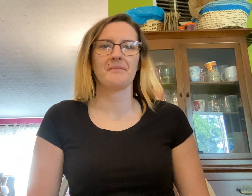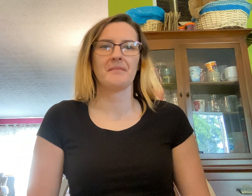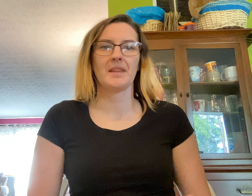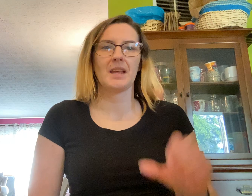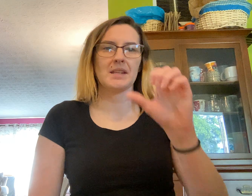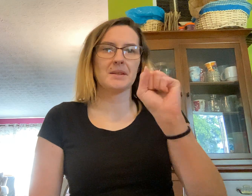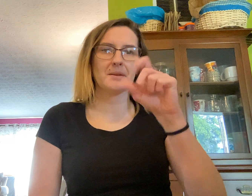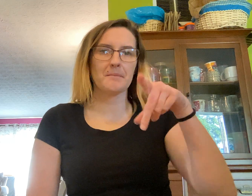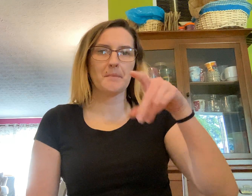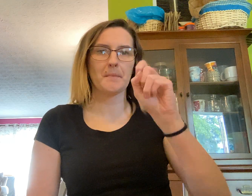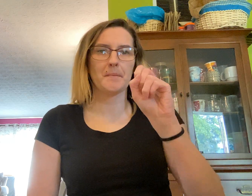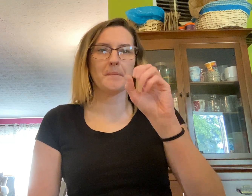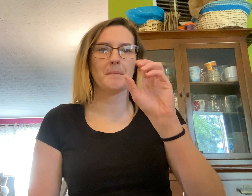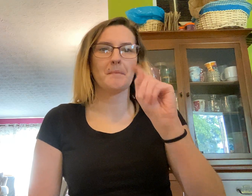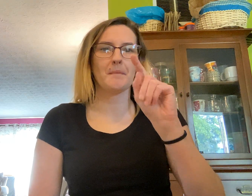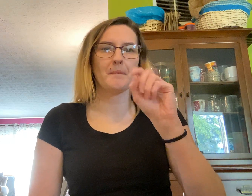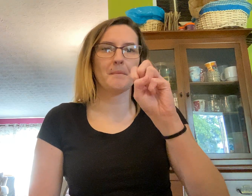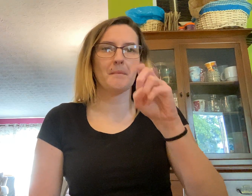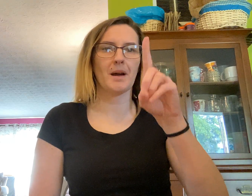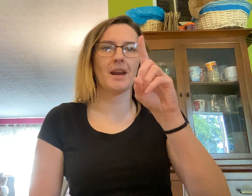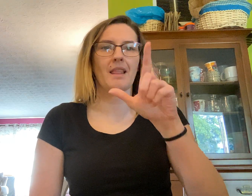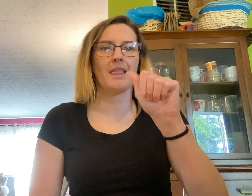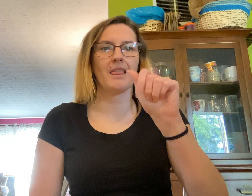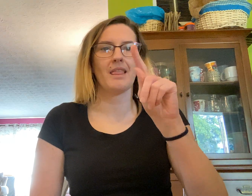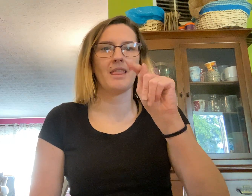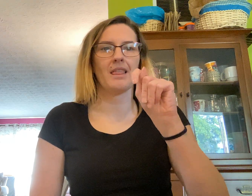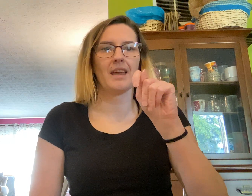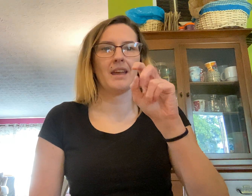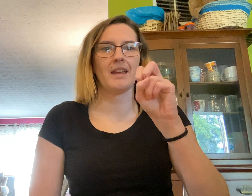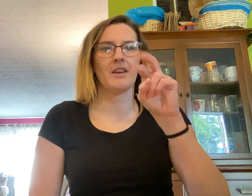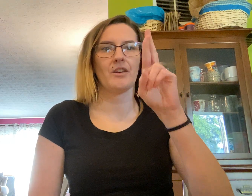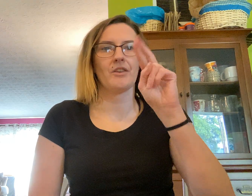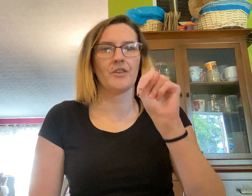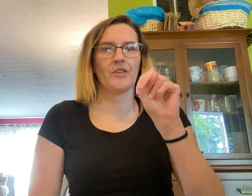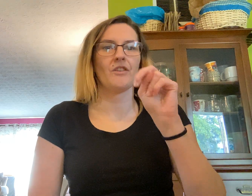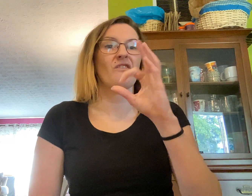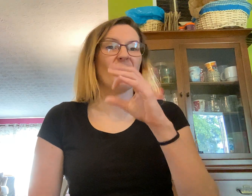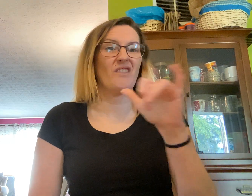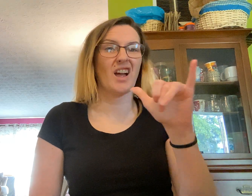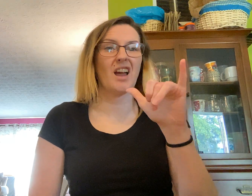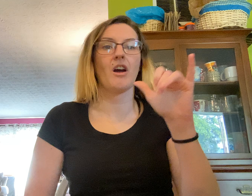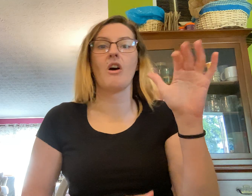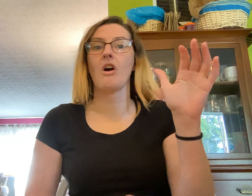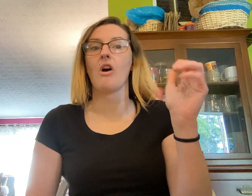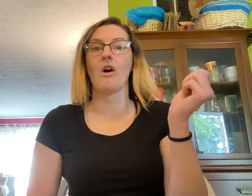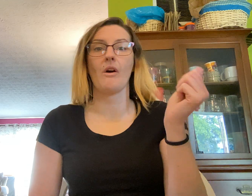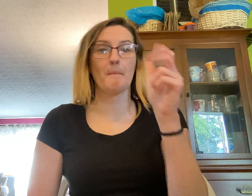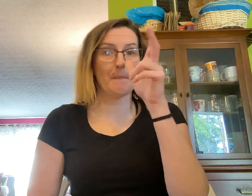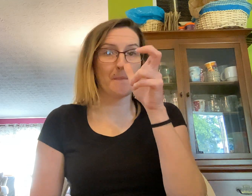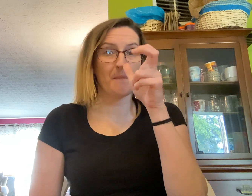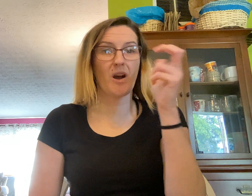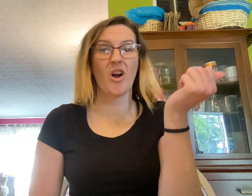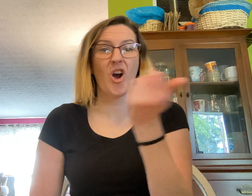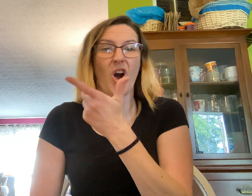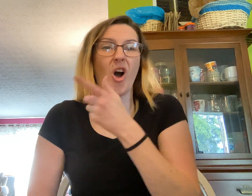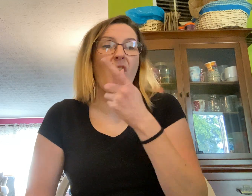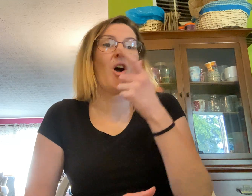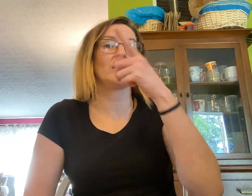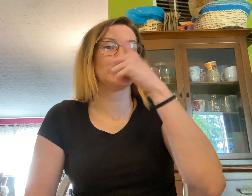spotted lanternfly all summer long. And now that it's fall, we can surely say we're done